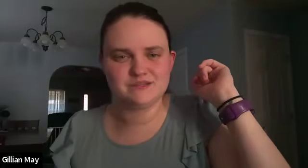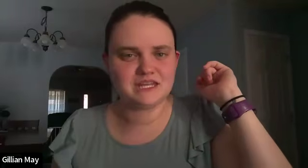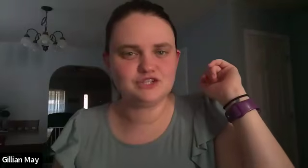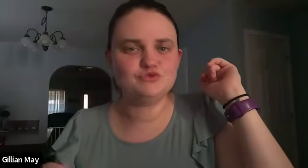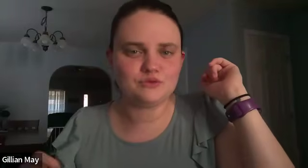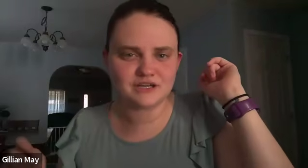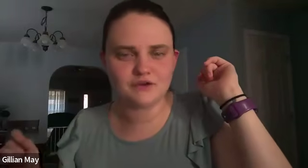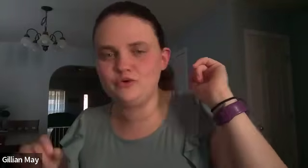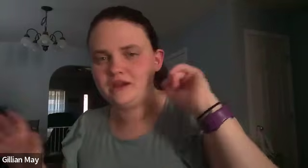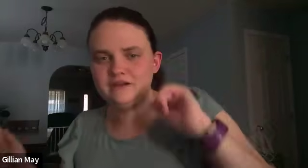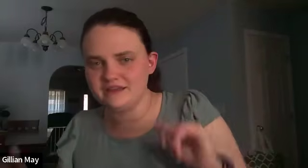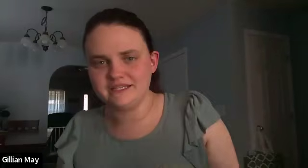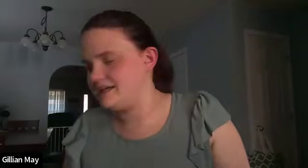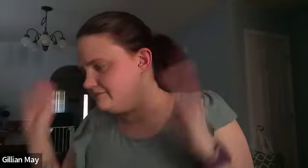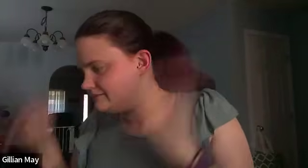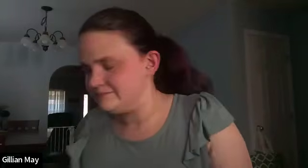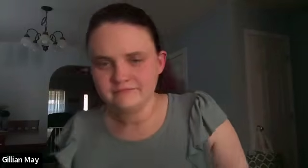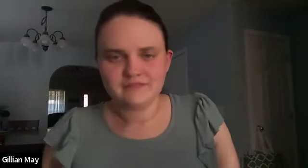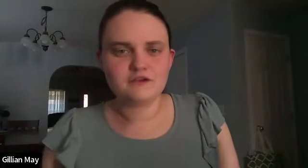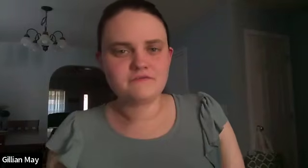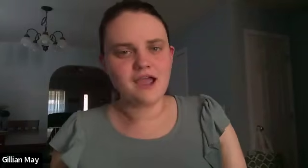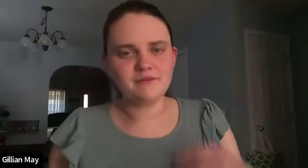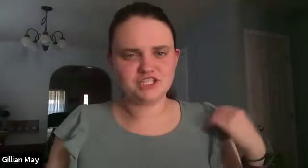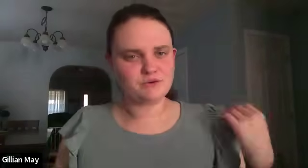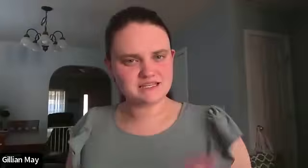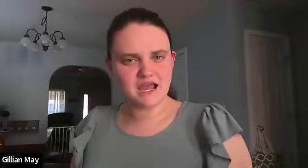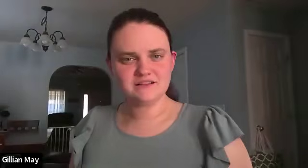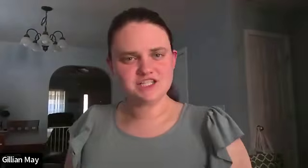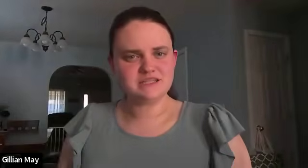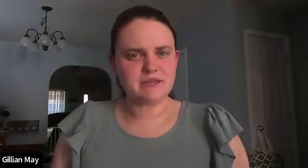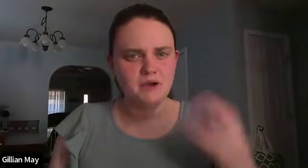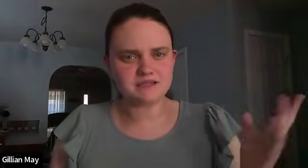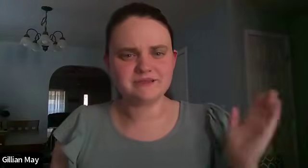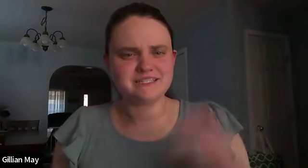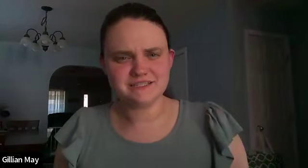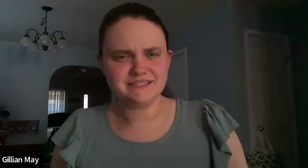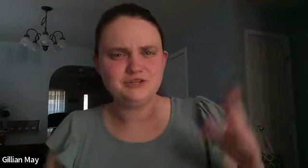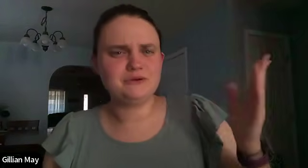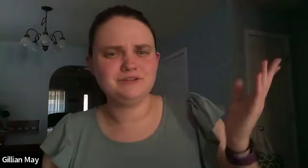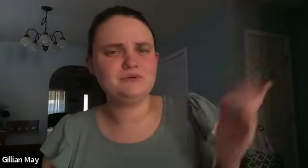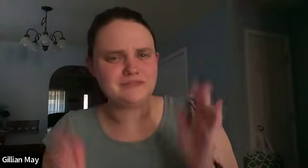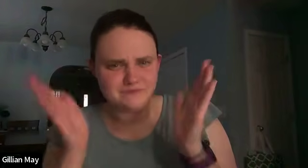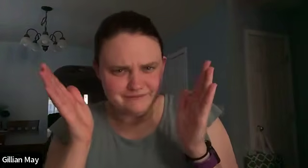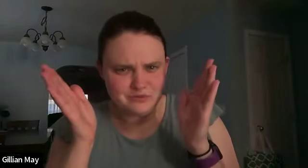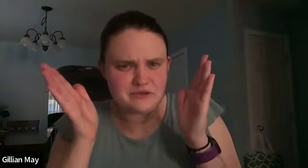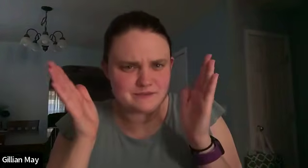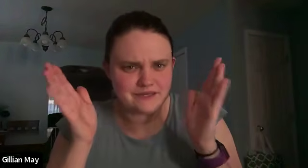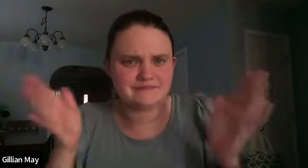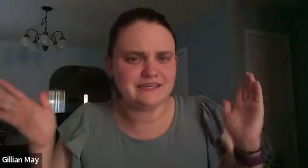he was getting too close in her food area, and it's like they're fine, but she always has to act like she's the big boss. I'm like, seriously, you are this big. You are this big. He